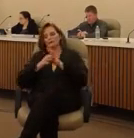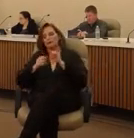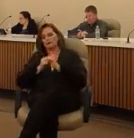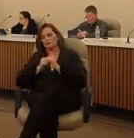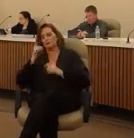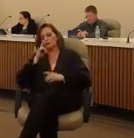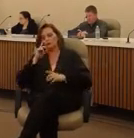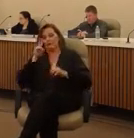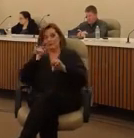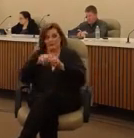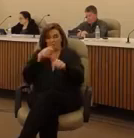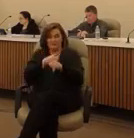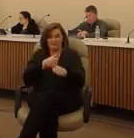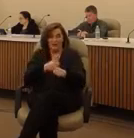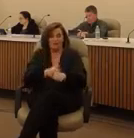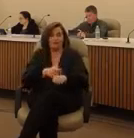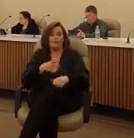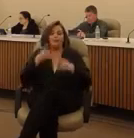then